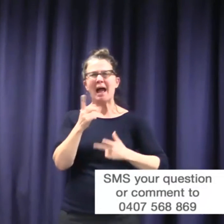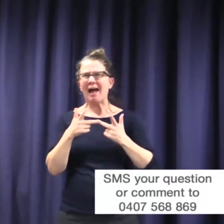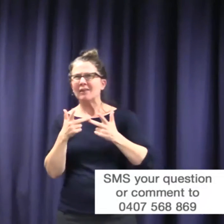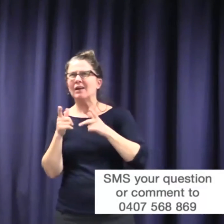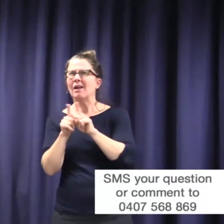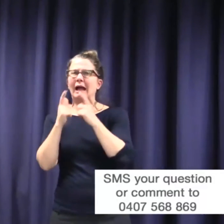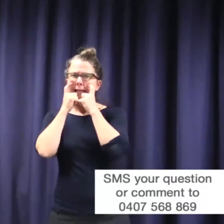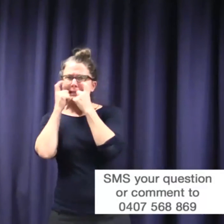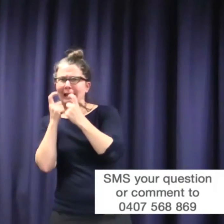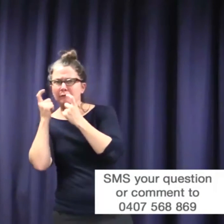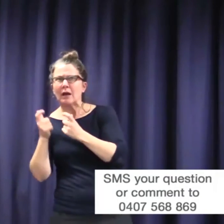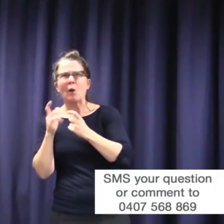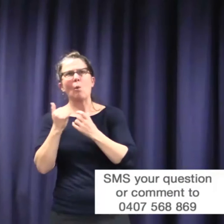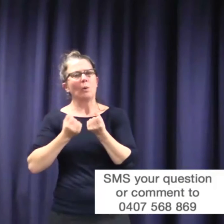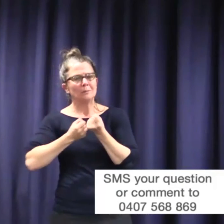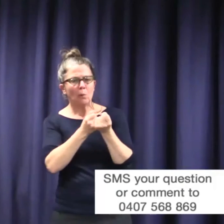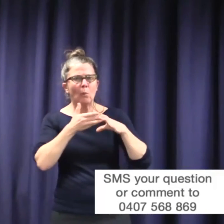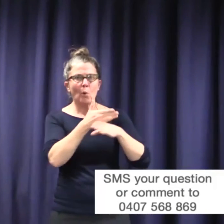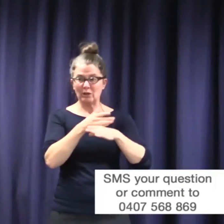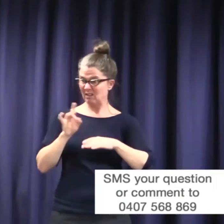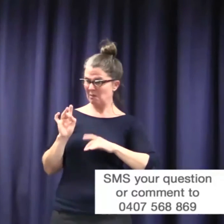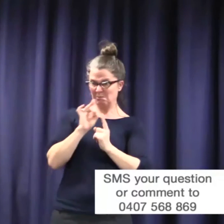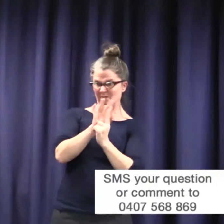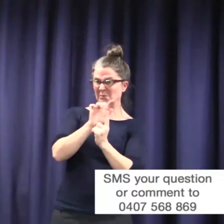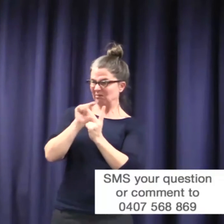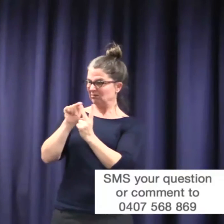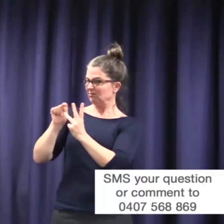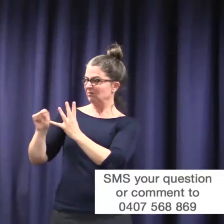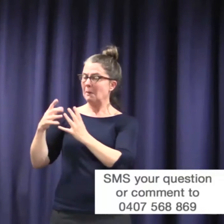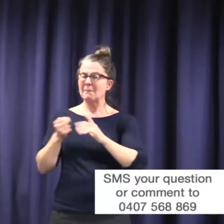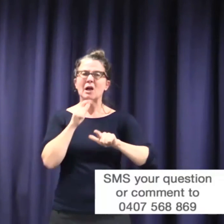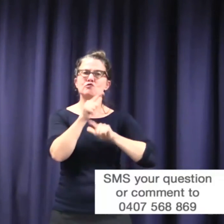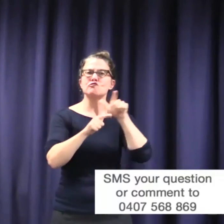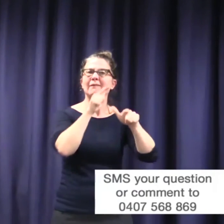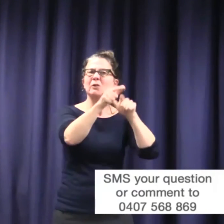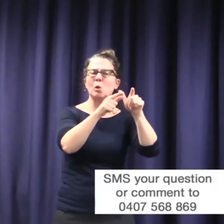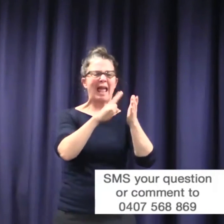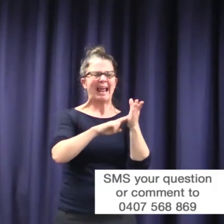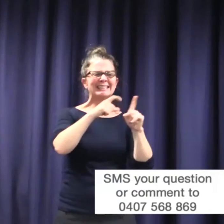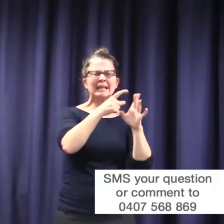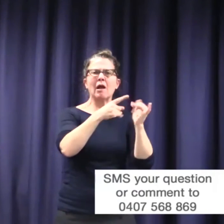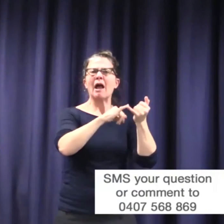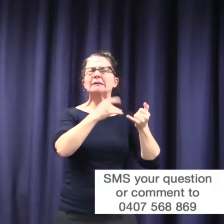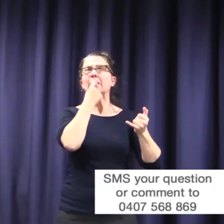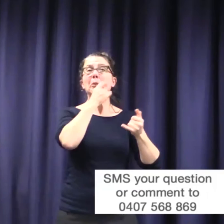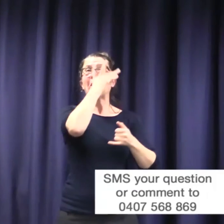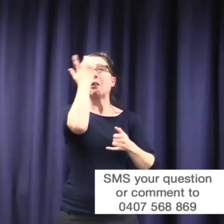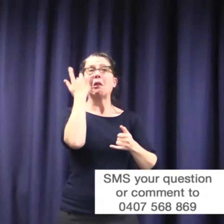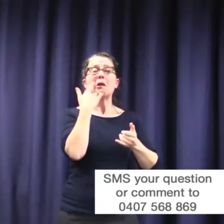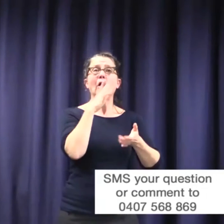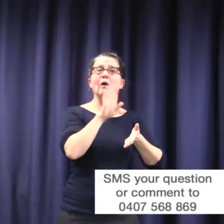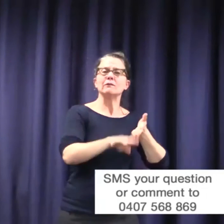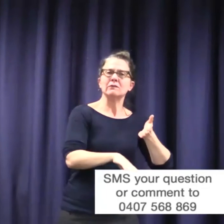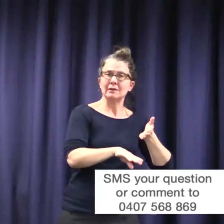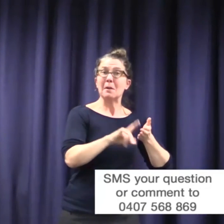carers and support workers have got to travel. And that doesn't seem to be recognised by the NDIS. So going forward, that is actually